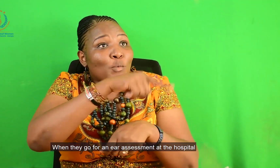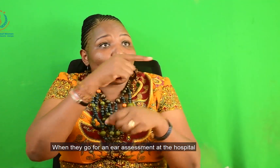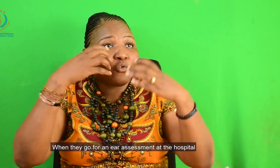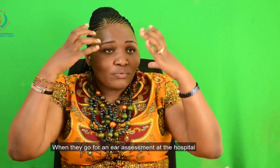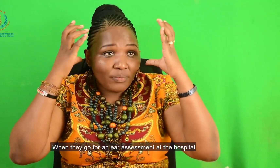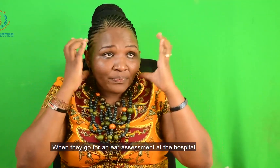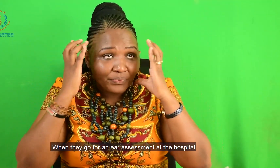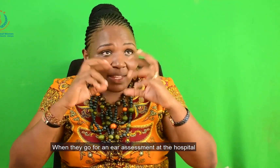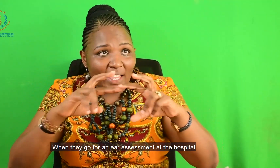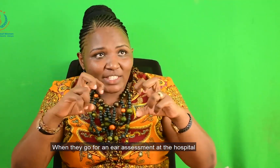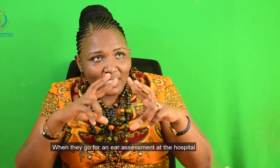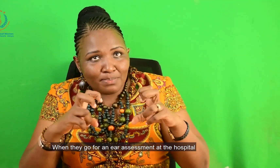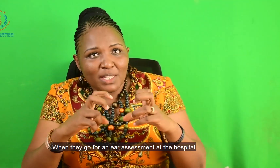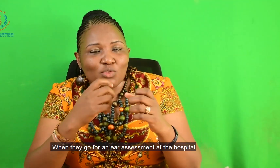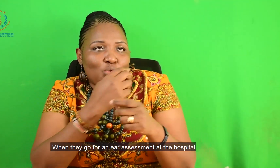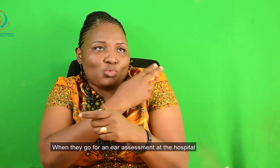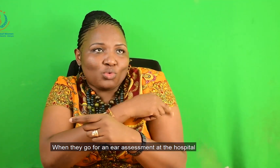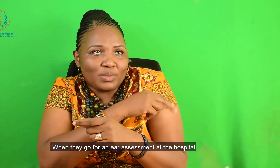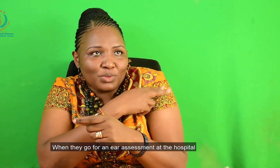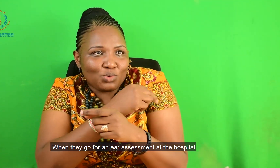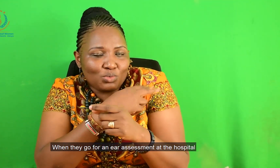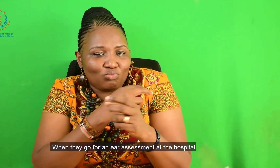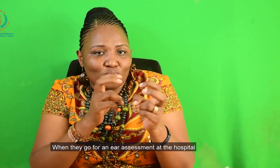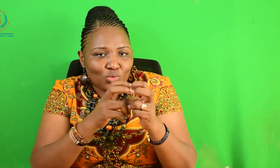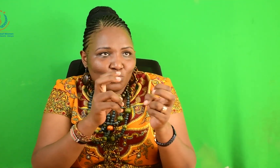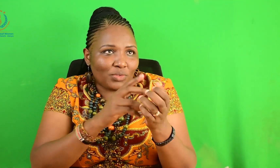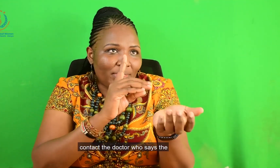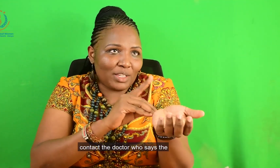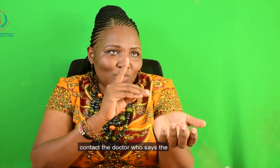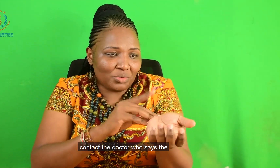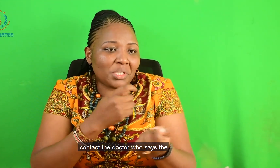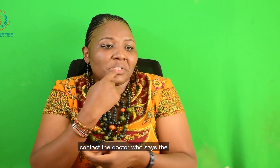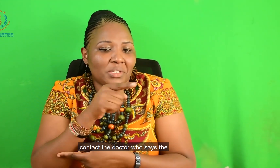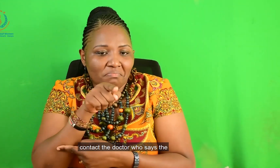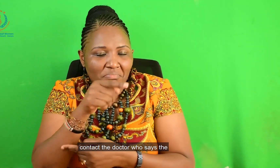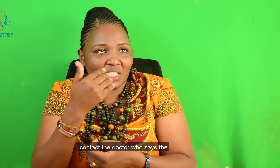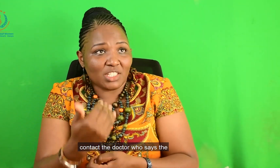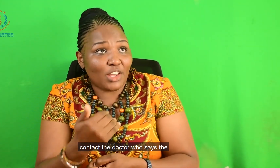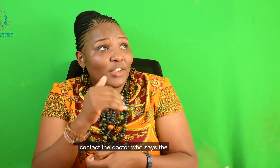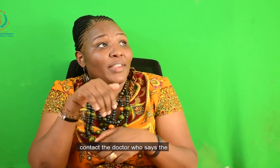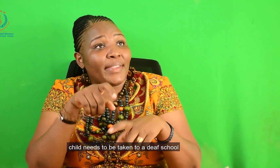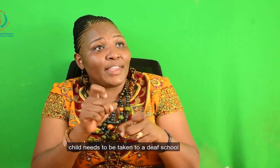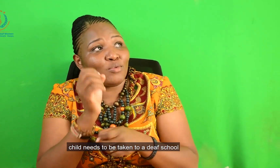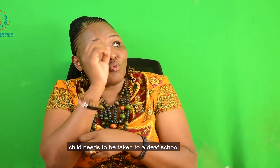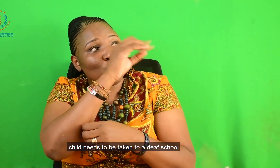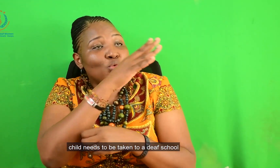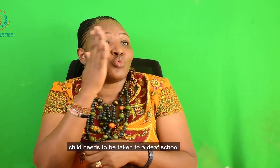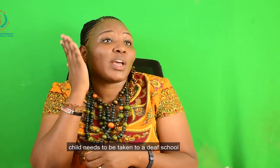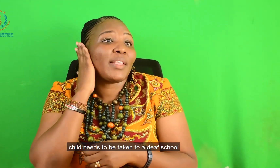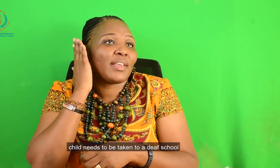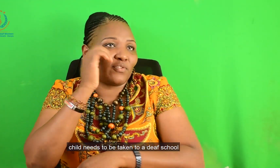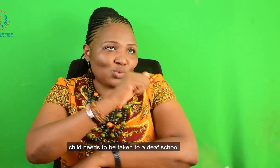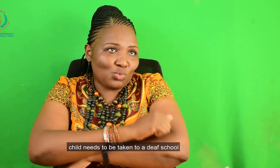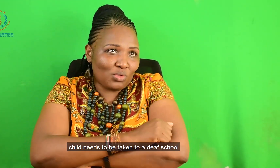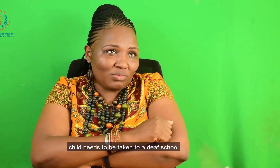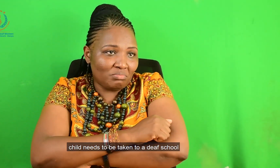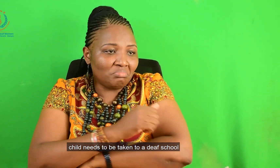they go for an ear assessment at the hospital, you contact the doctor who says that the child needs to be taken to a deaf school.